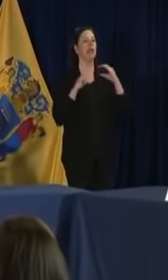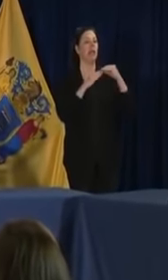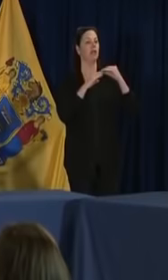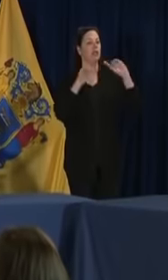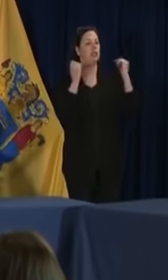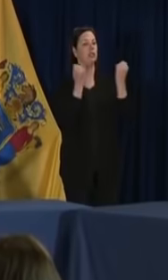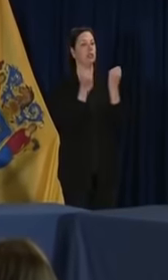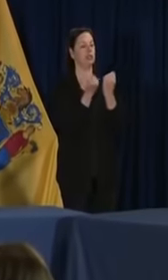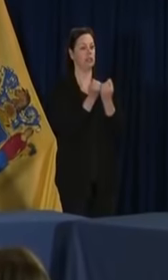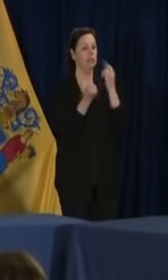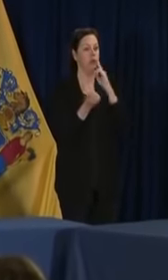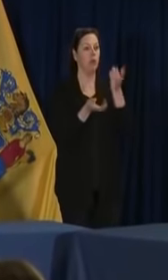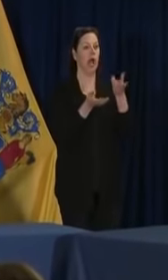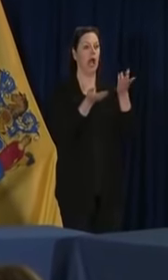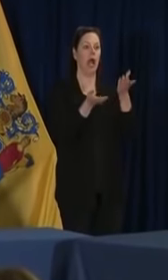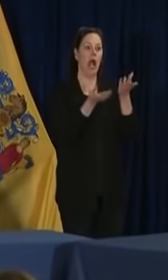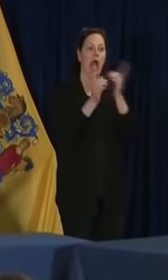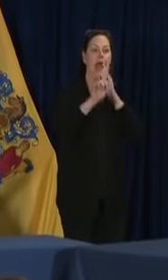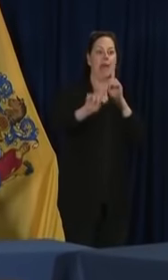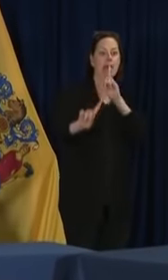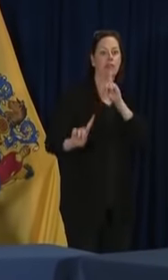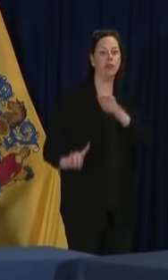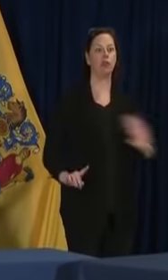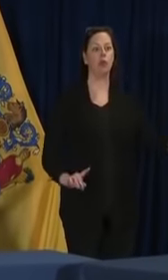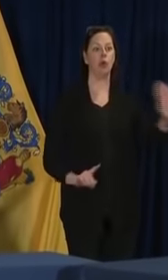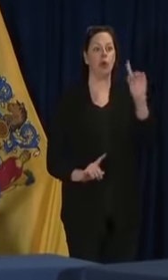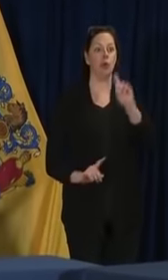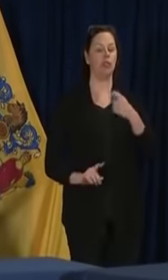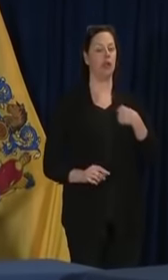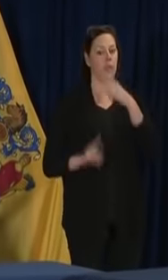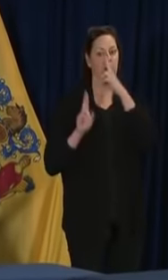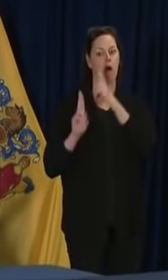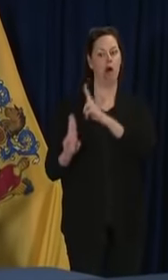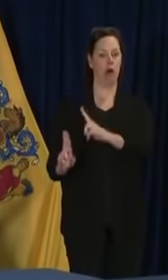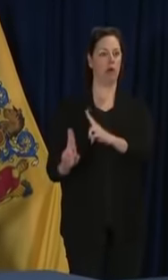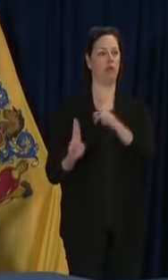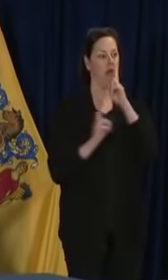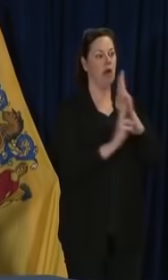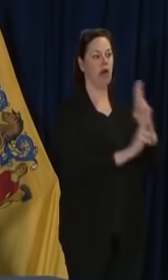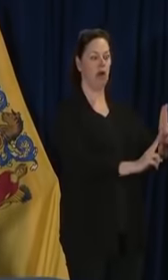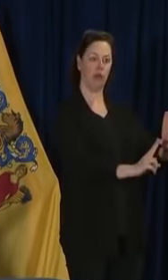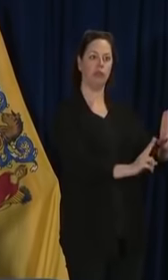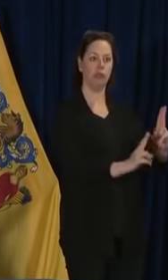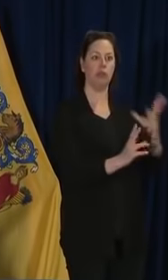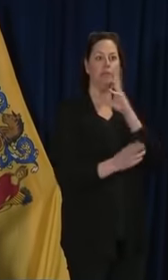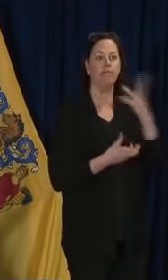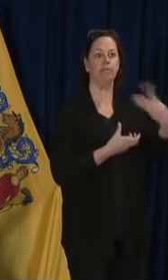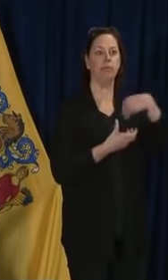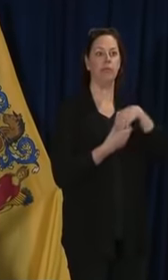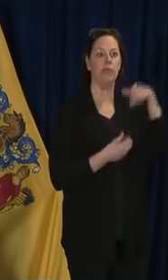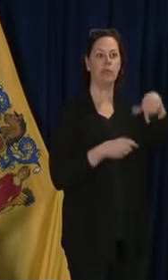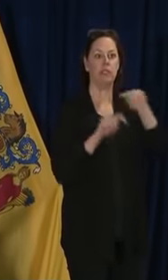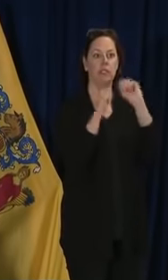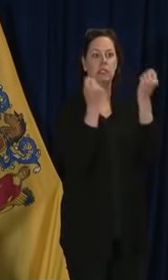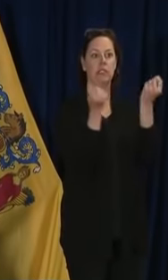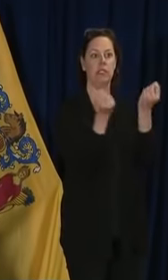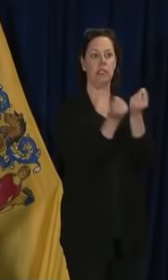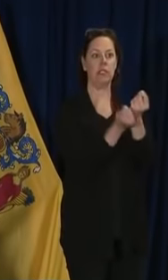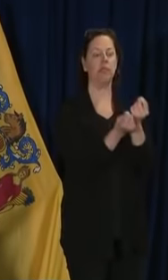and I'm honored, as I always am, to be alongside this team, beginning with Lieutenant Governor Sheila Oliver. Thank you so much.